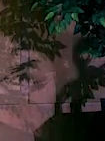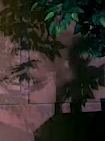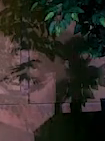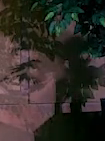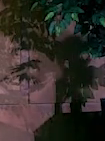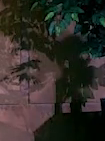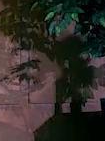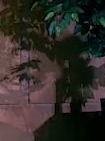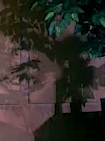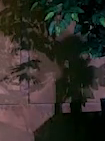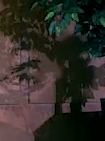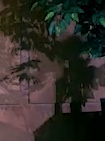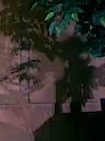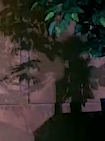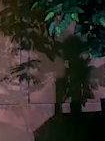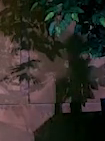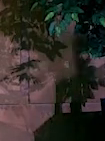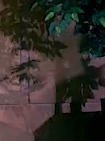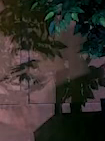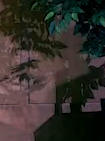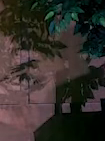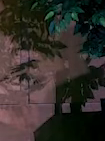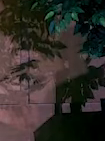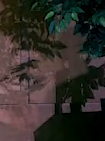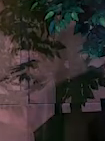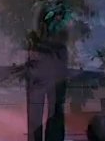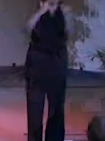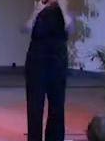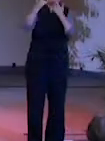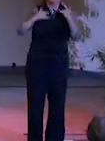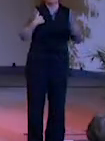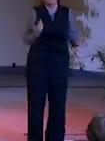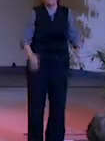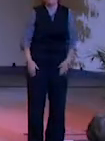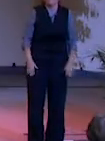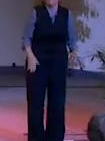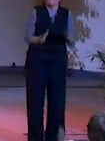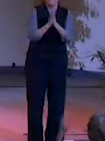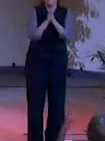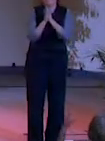a celebration and to love up our angel, okay?